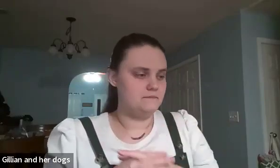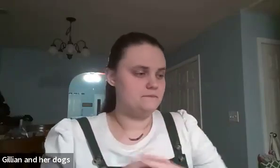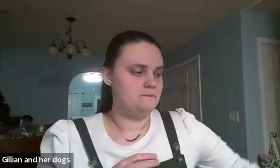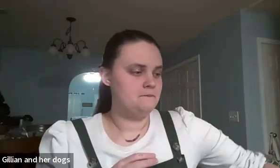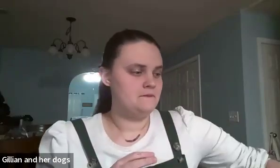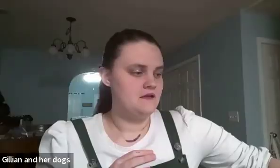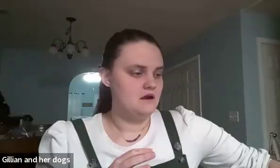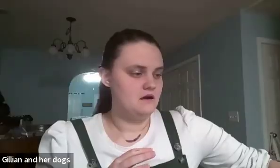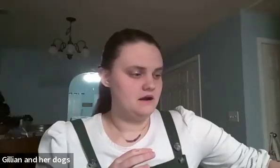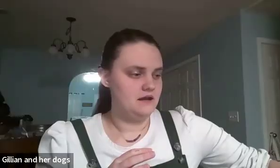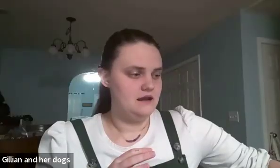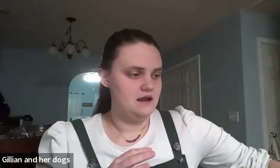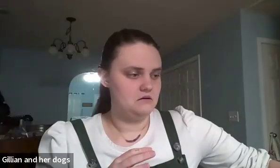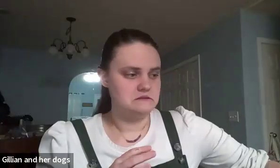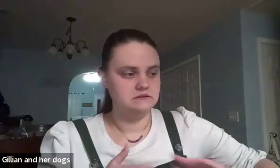thing. All right, now.